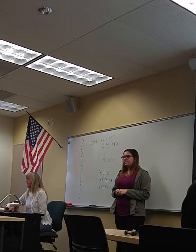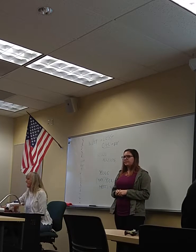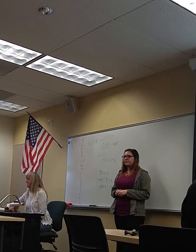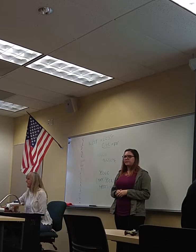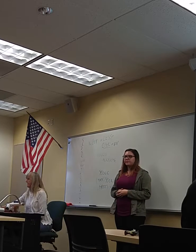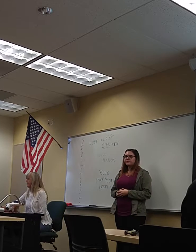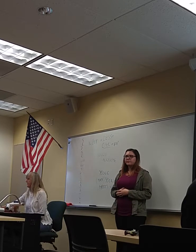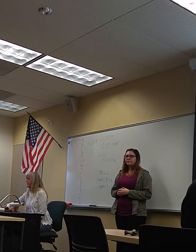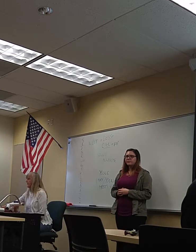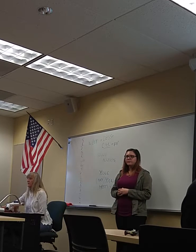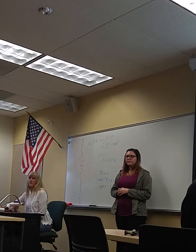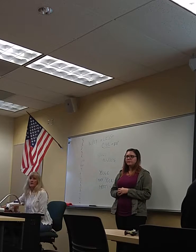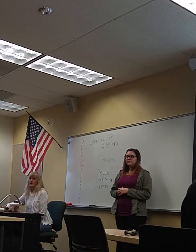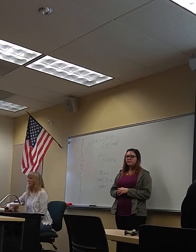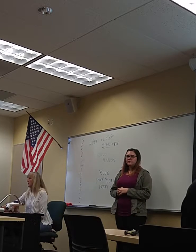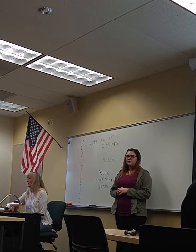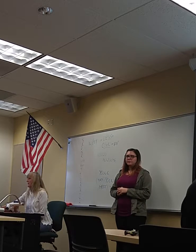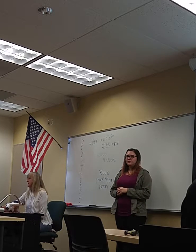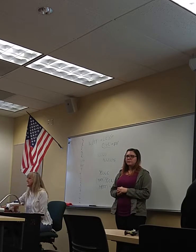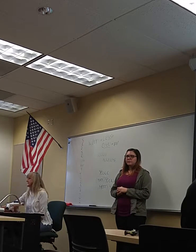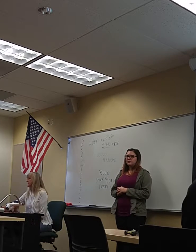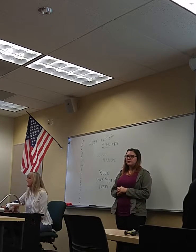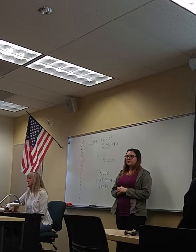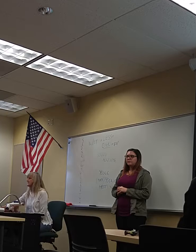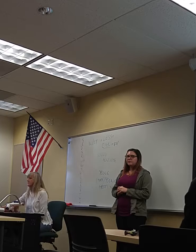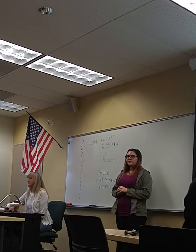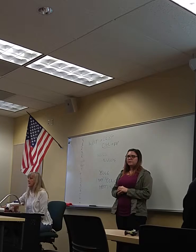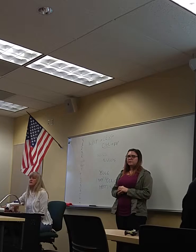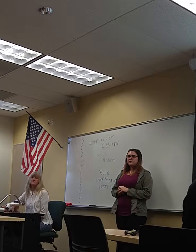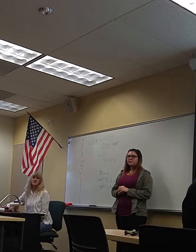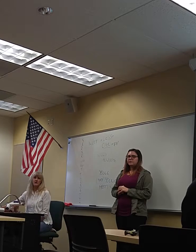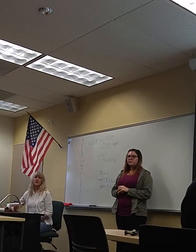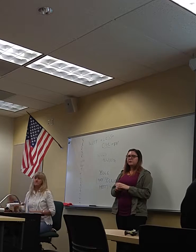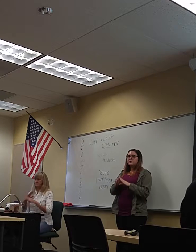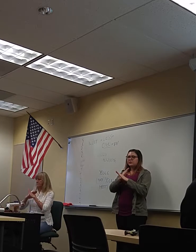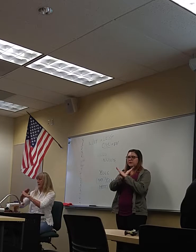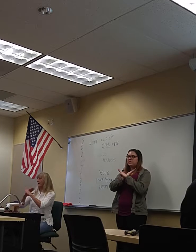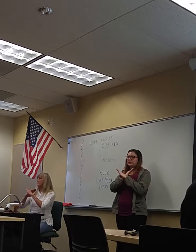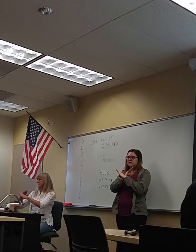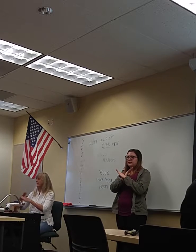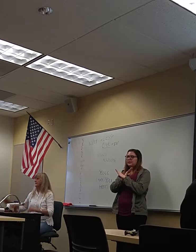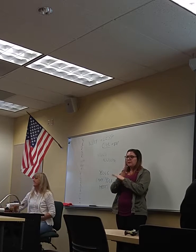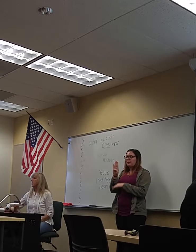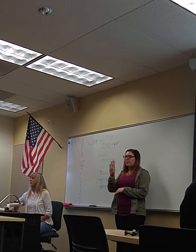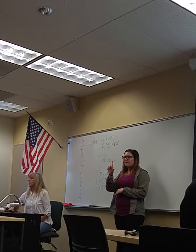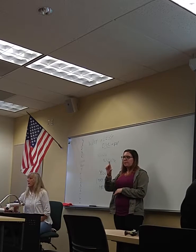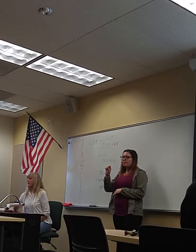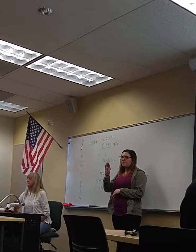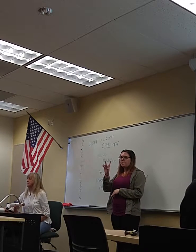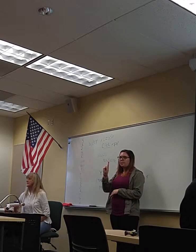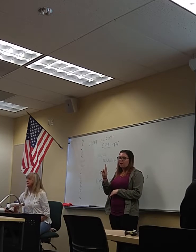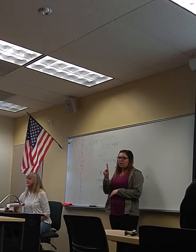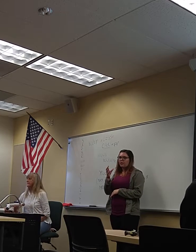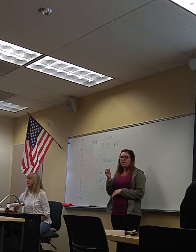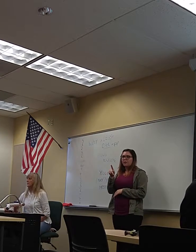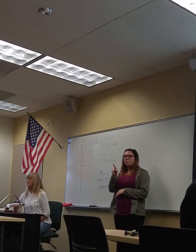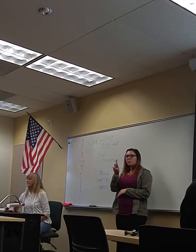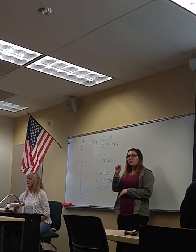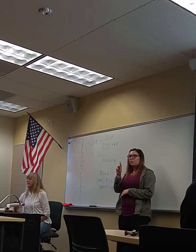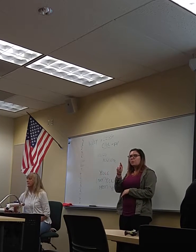Okay. And block? It's the same thing as protect. Okay. Block, protect. Okay, so this is something we were talking